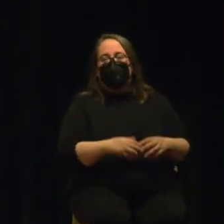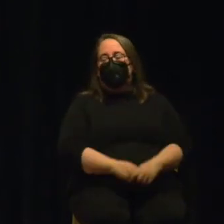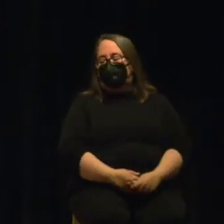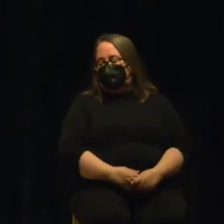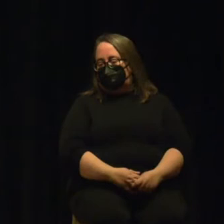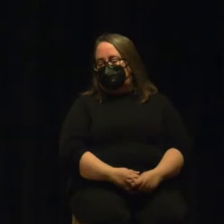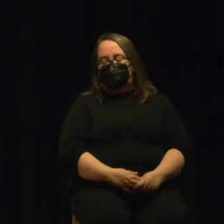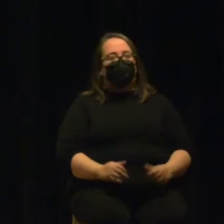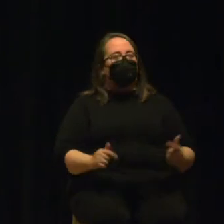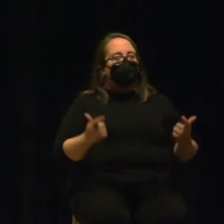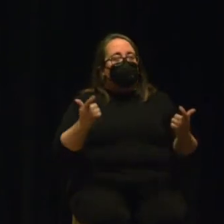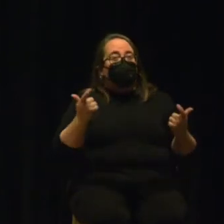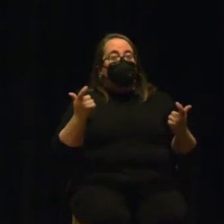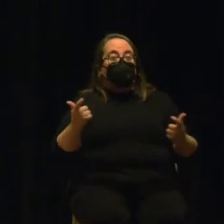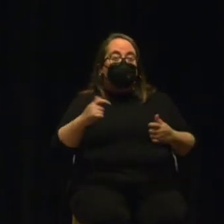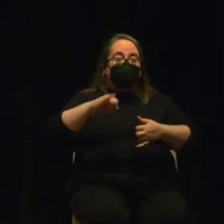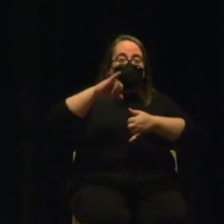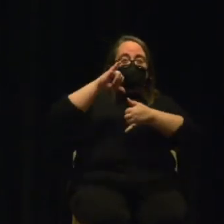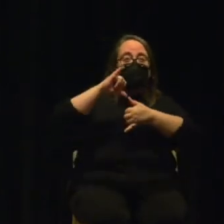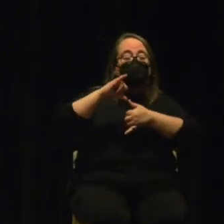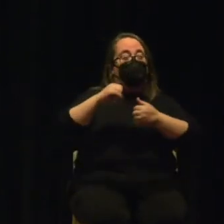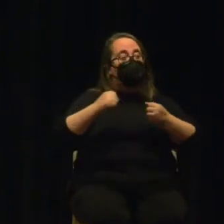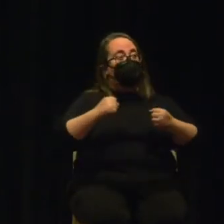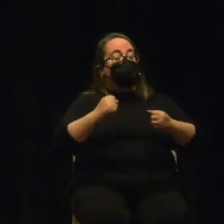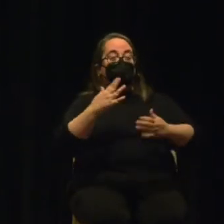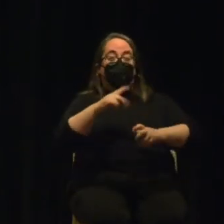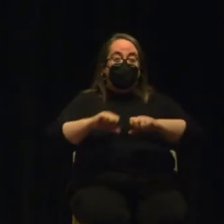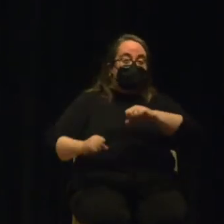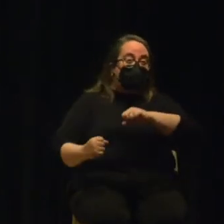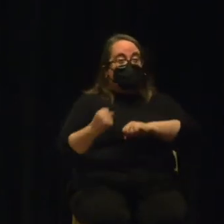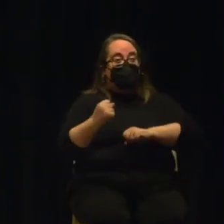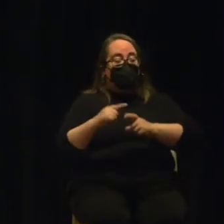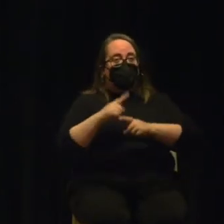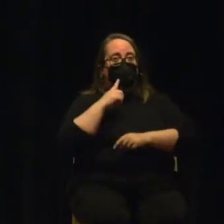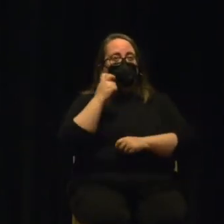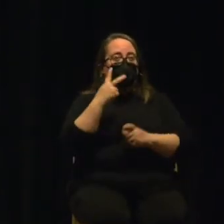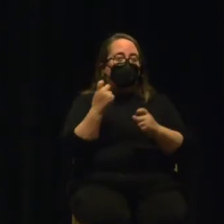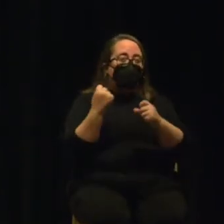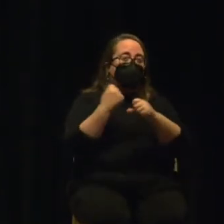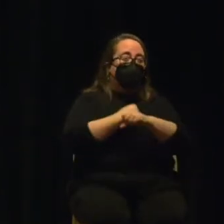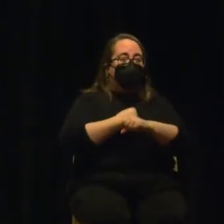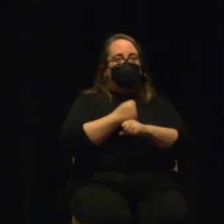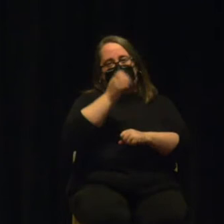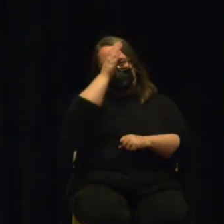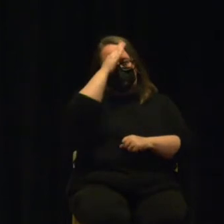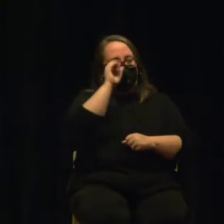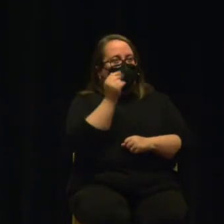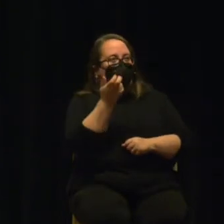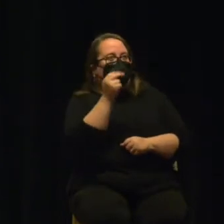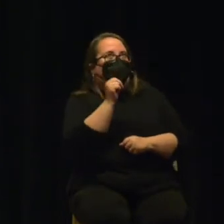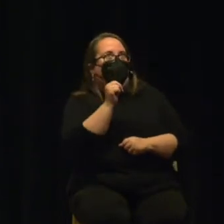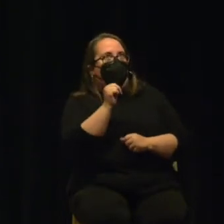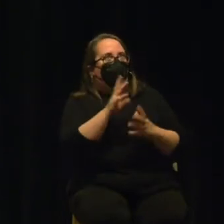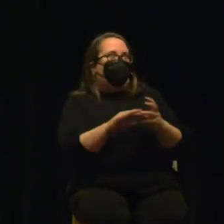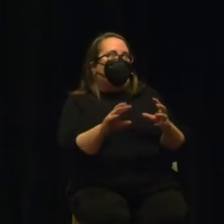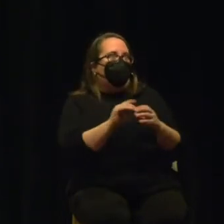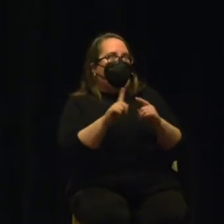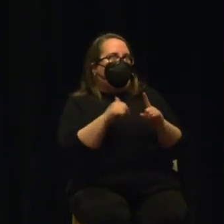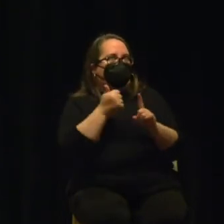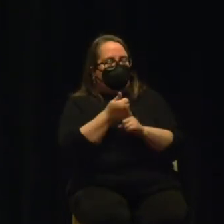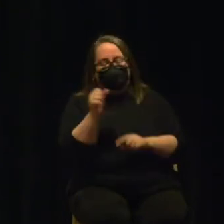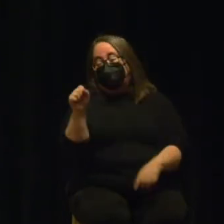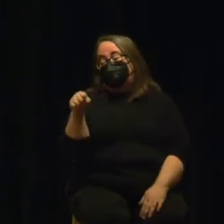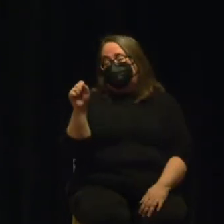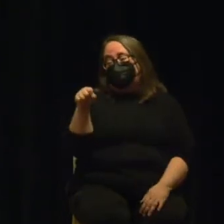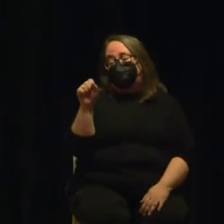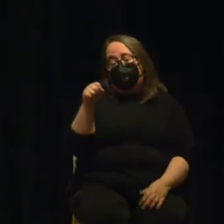he's bigger than life for real. So maybe he did, when he was 12 years old, fight a shark. He created his own myth around himself. Yeah, like he was